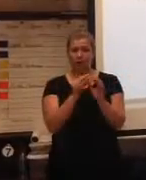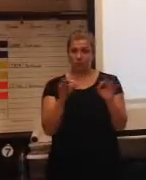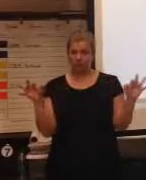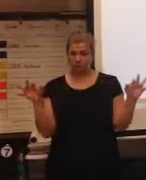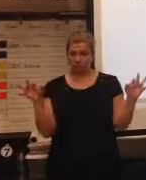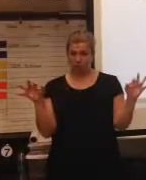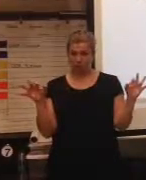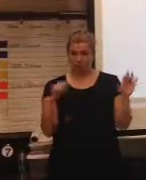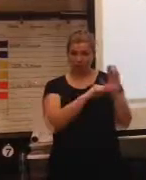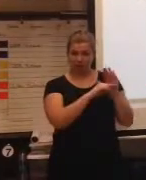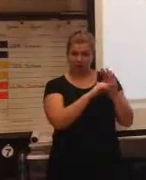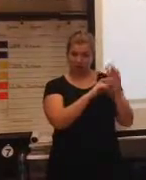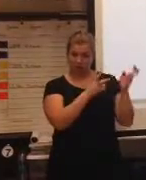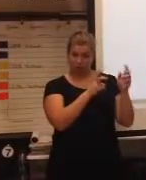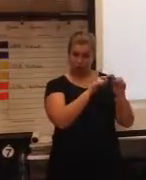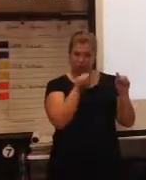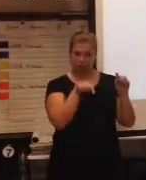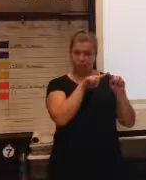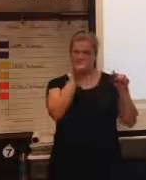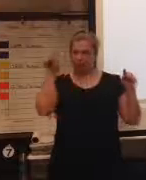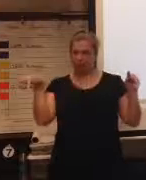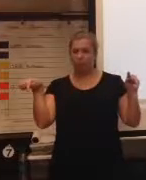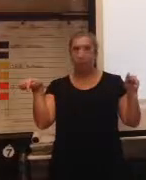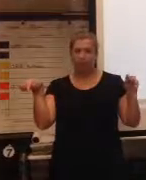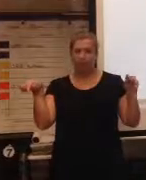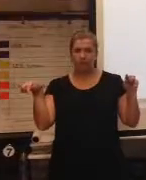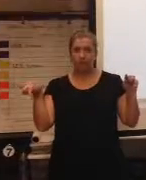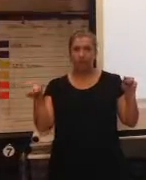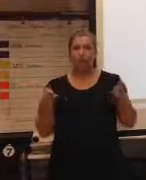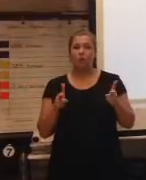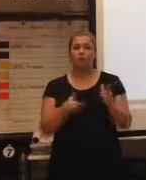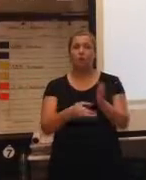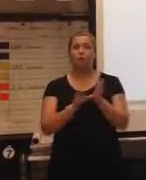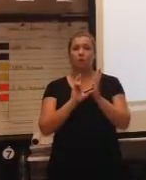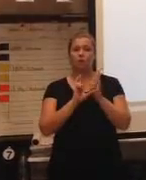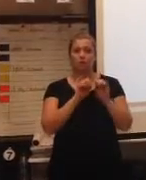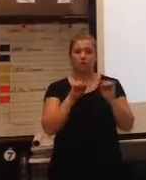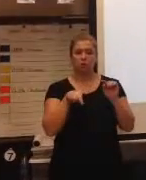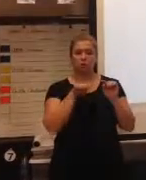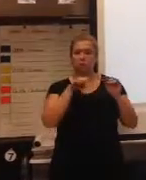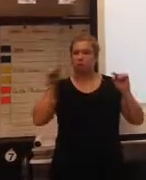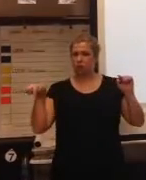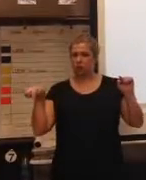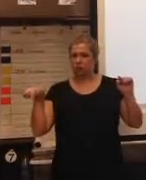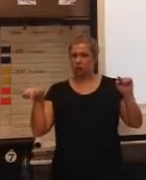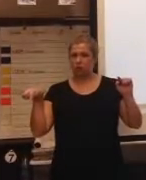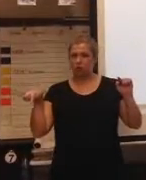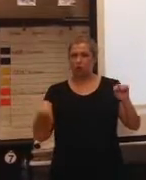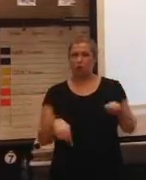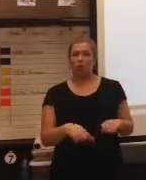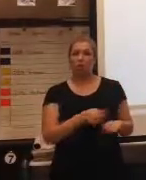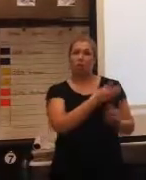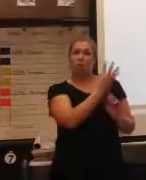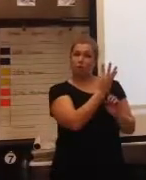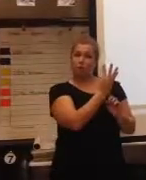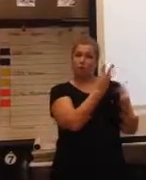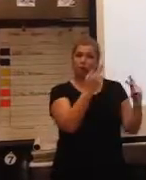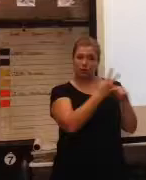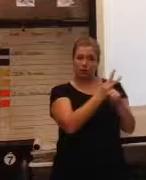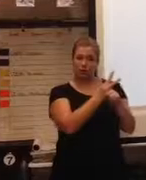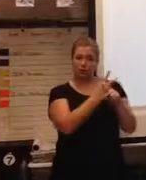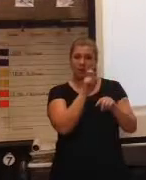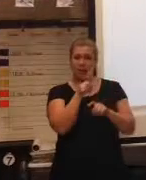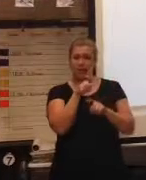distributing a negative term. Let's review distribution. We know 4 times the quantity x plus